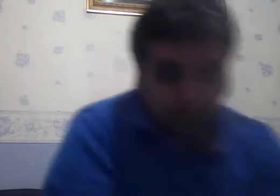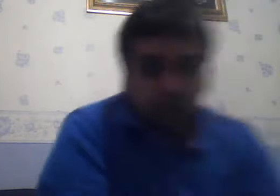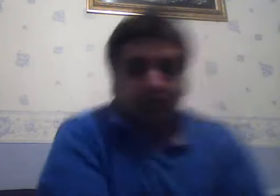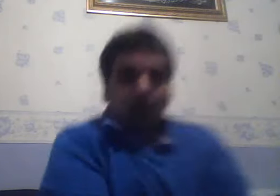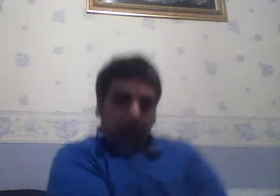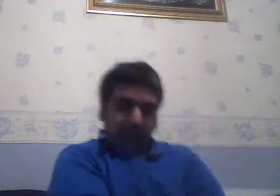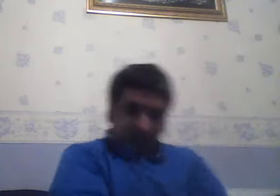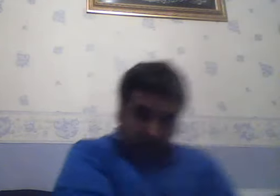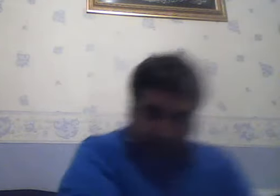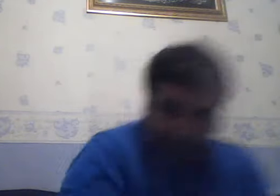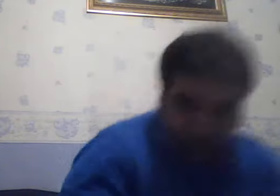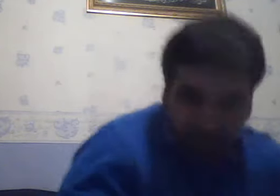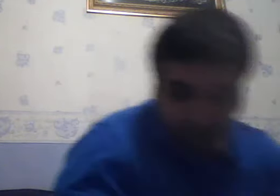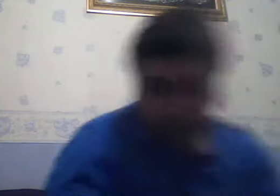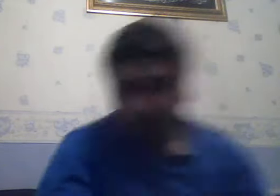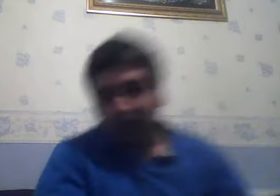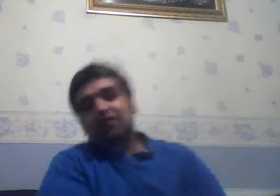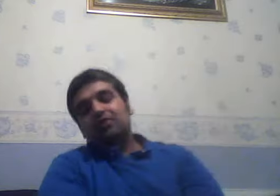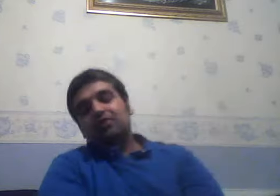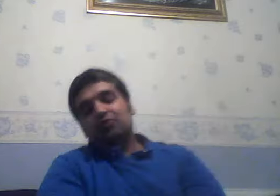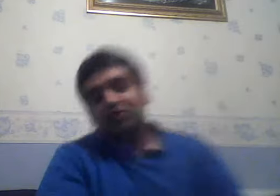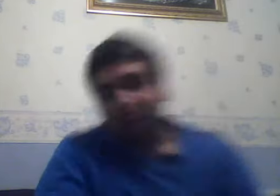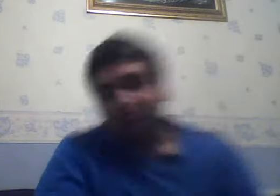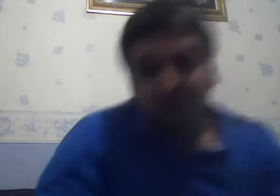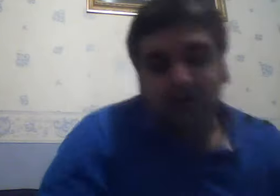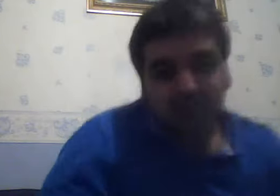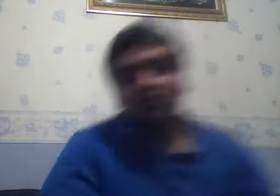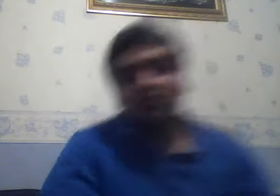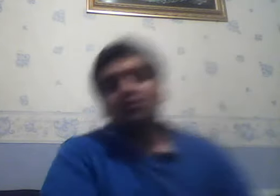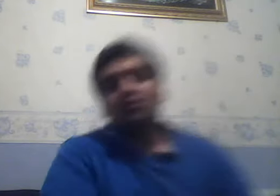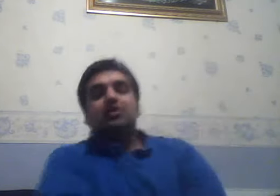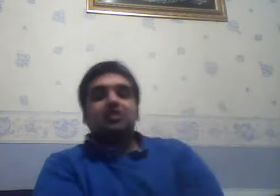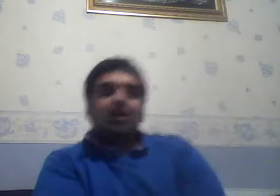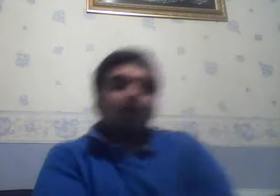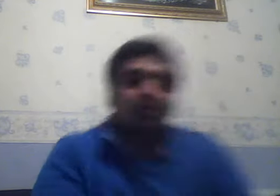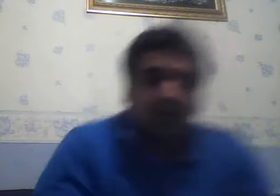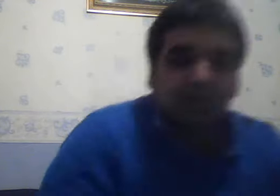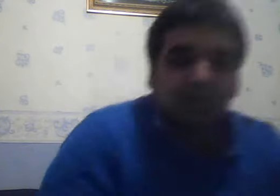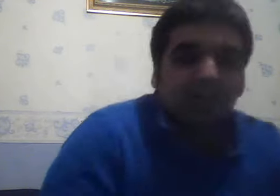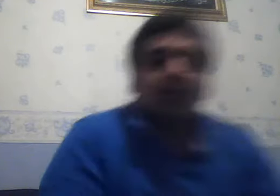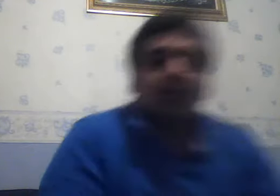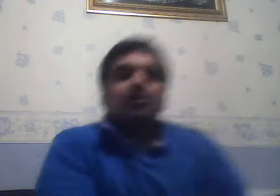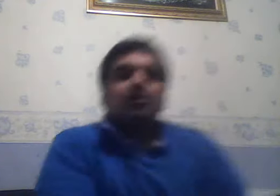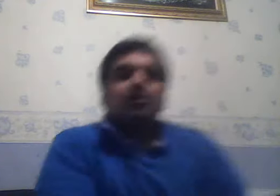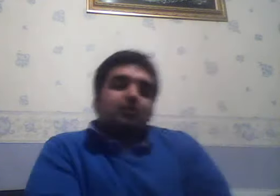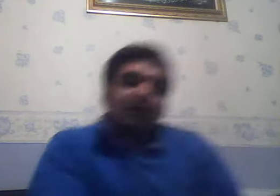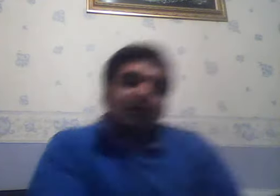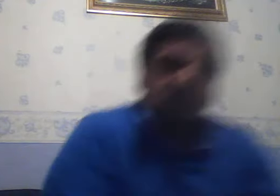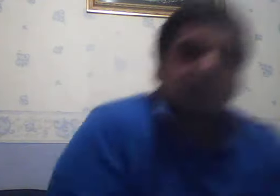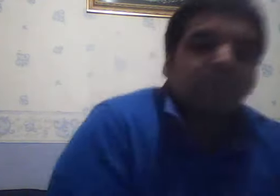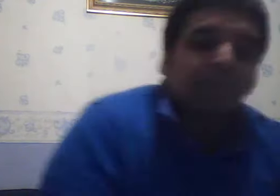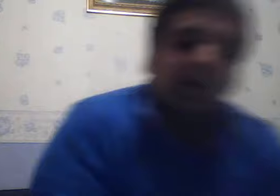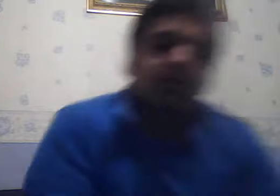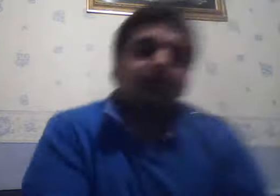You know, smoking has a lot of health issues. Can you stop, can you just get on with it? There's lots of paperwork to do in the back.